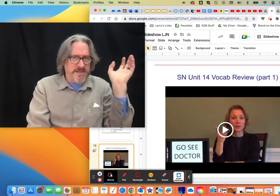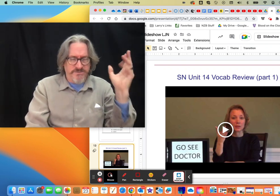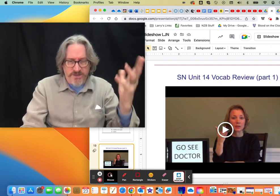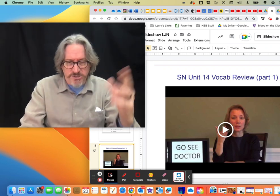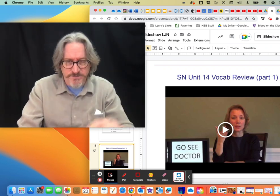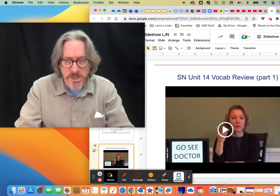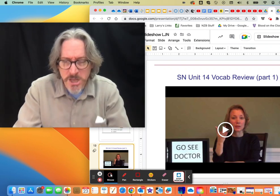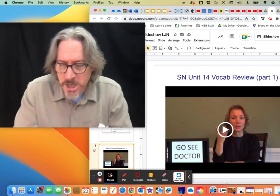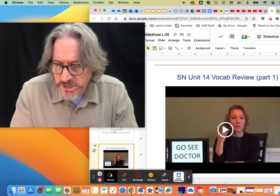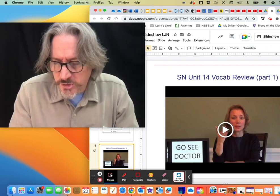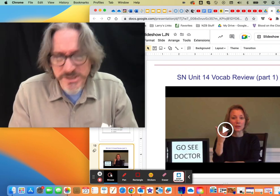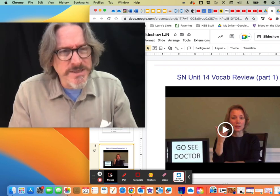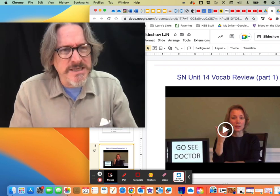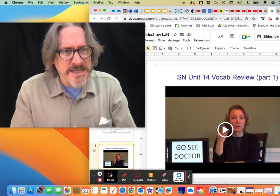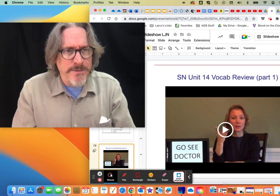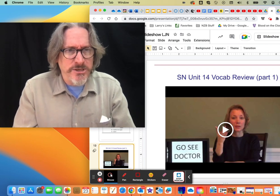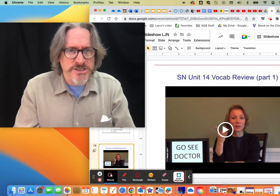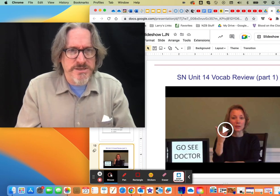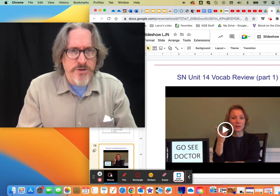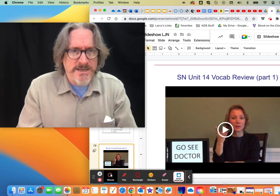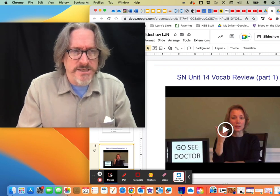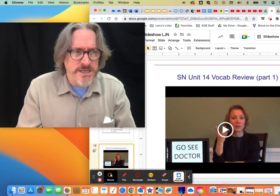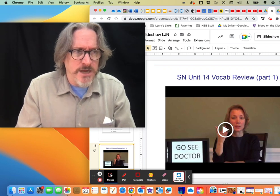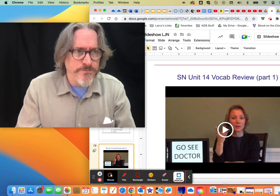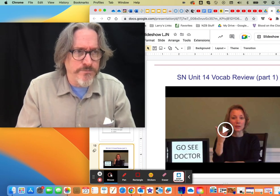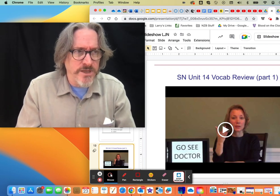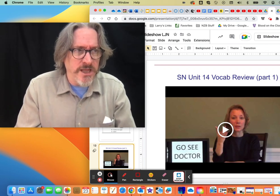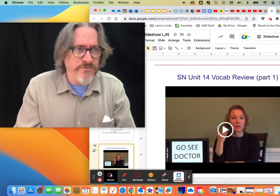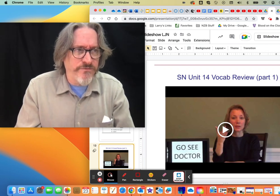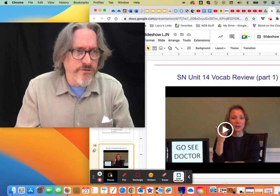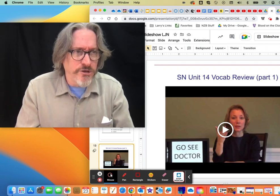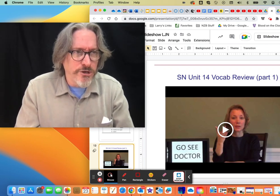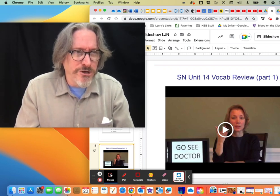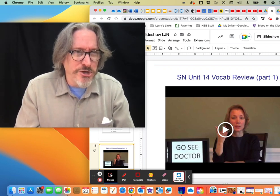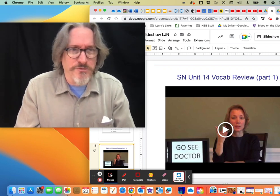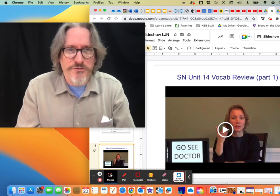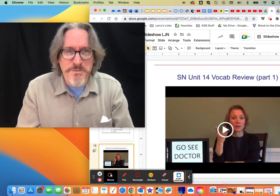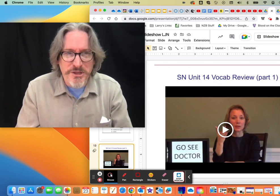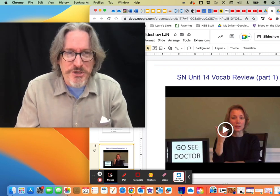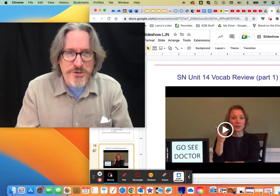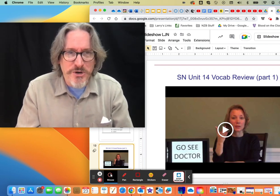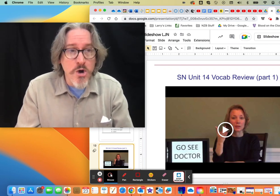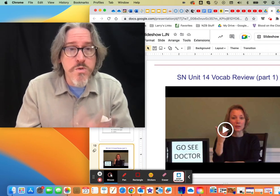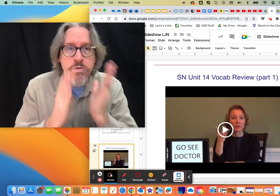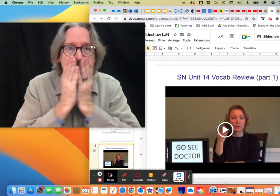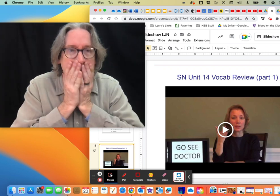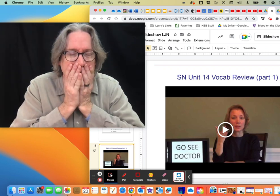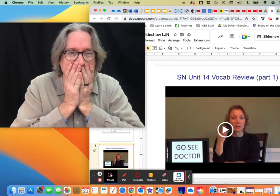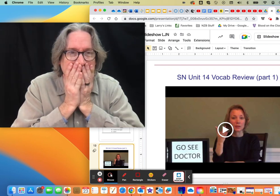play with classifiers. So something to think about, just to practice. If you're familiar,